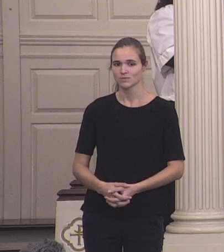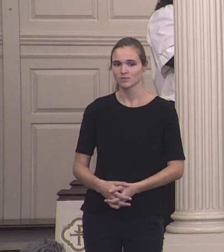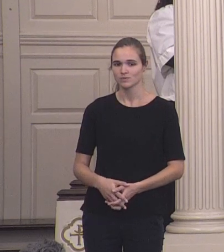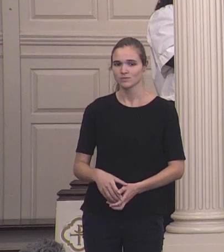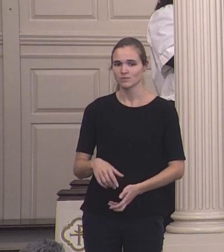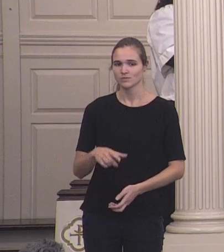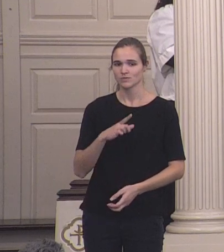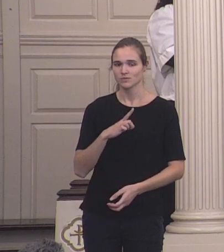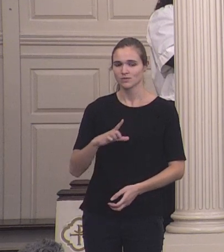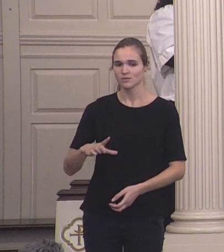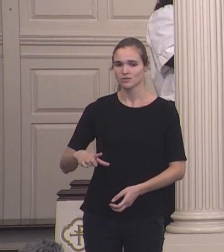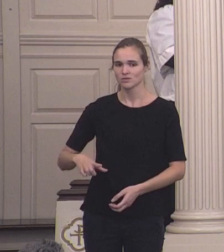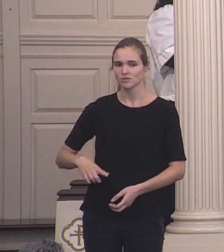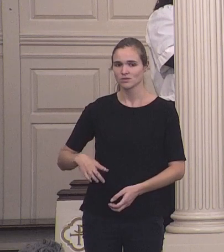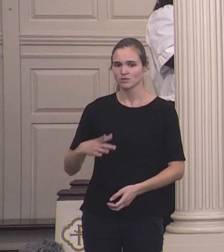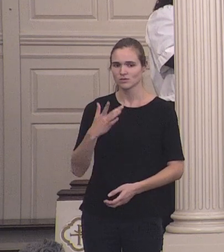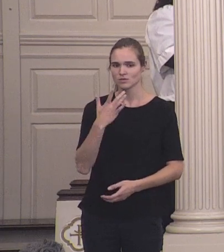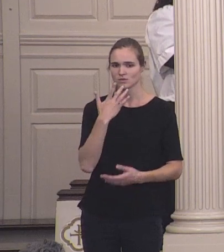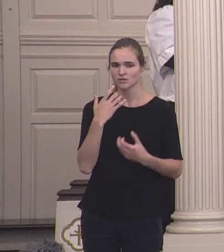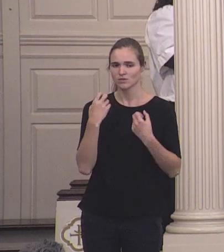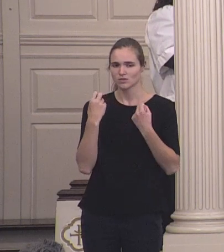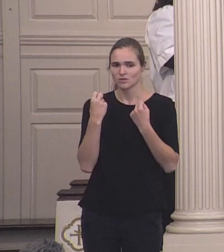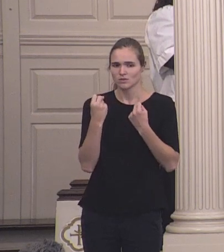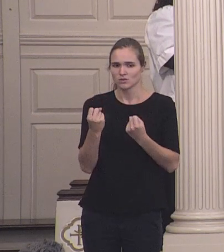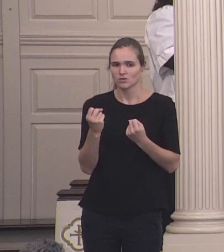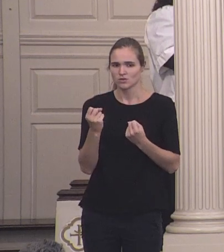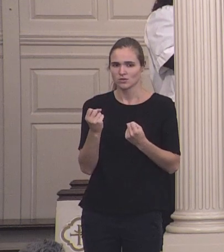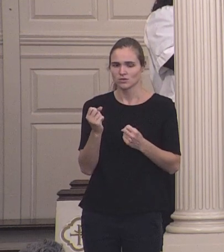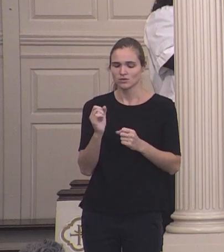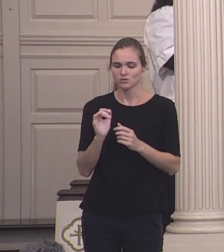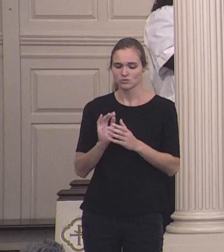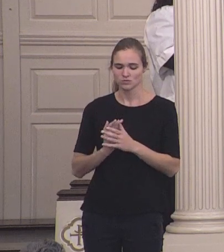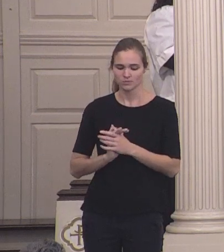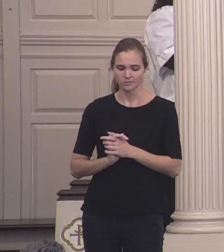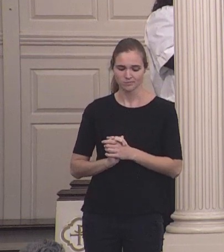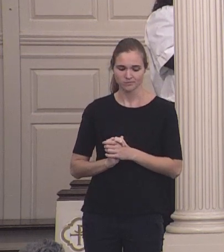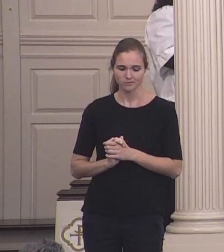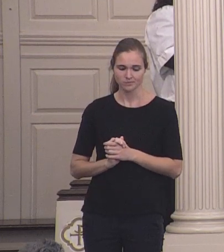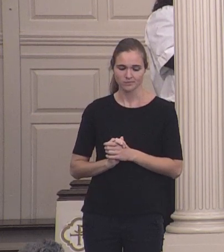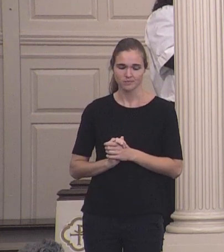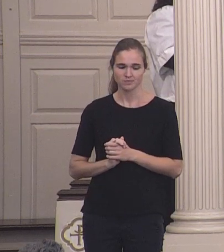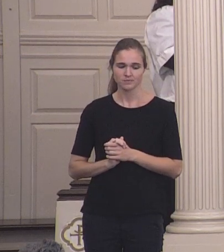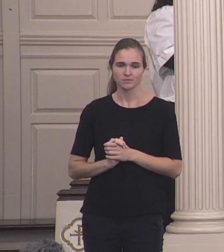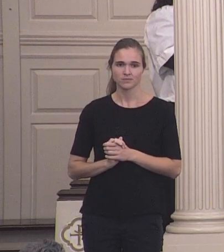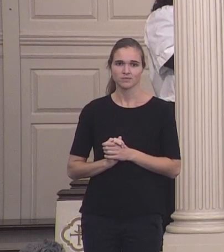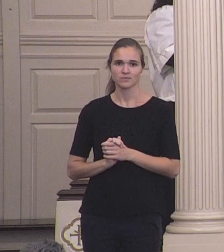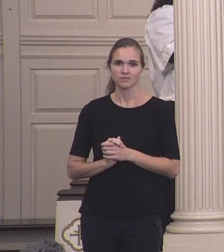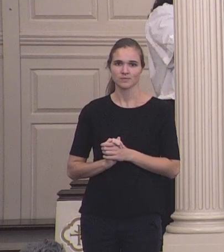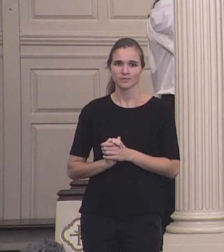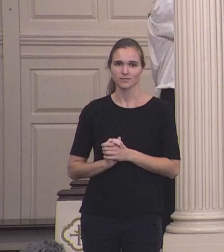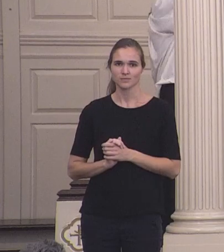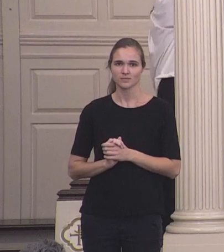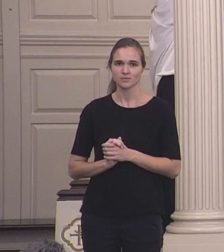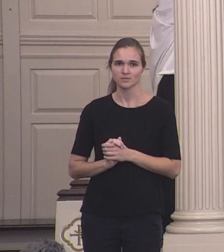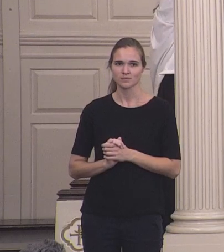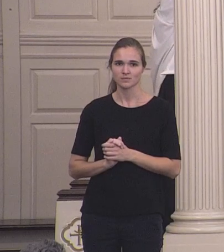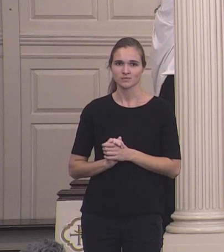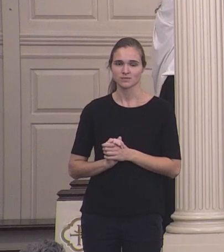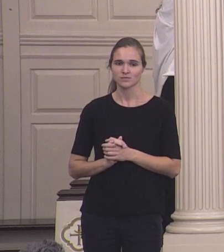stronghold. Then you hid your face, and I was put to confusion.